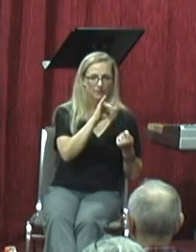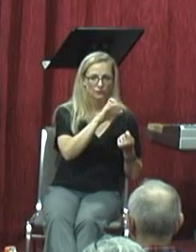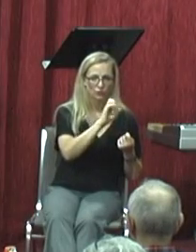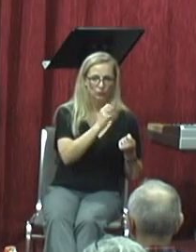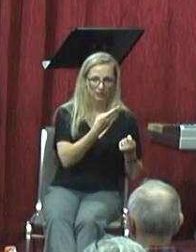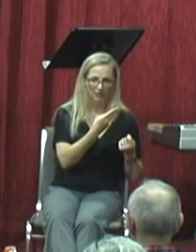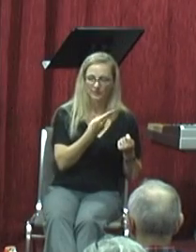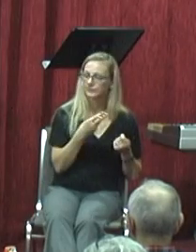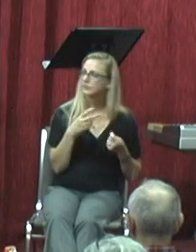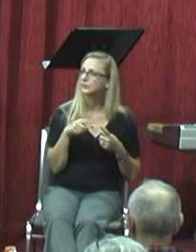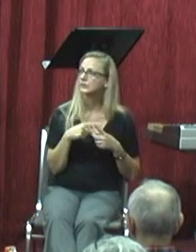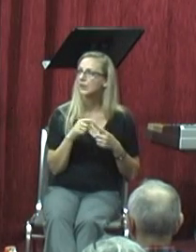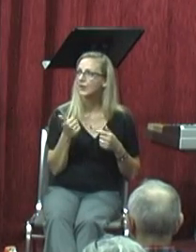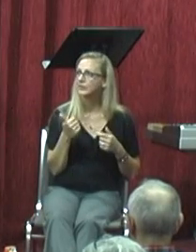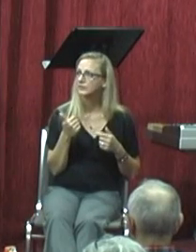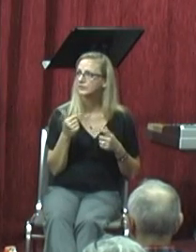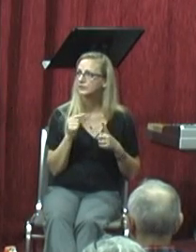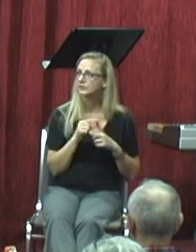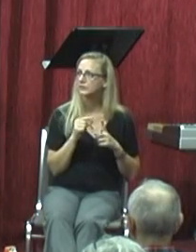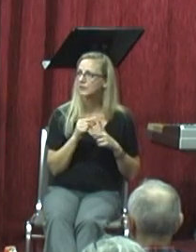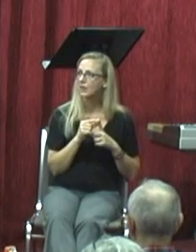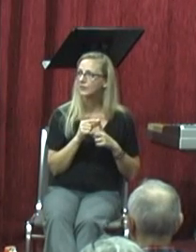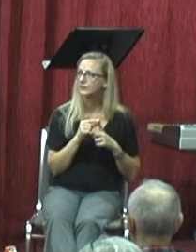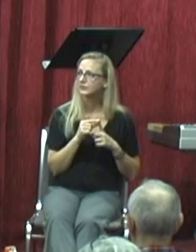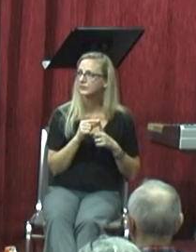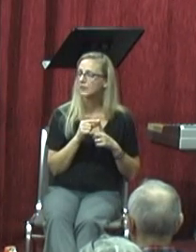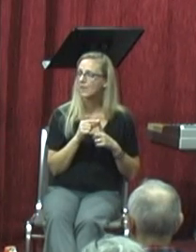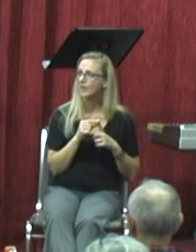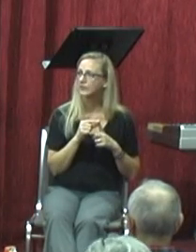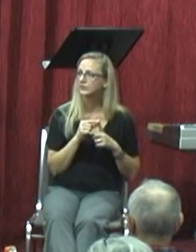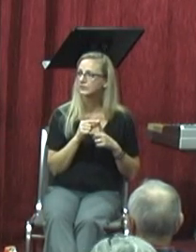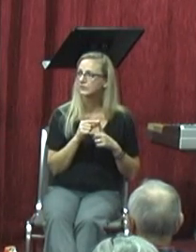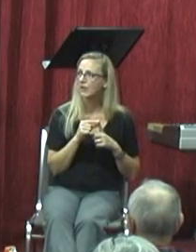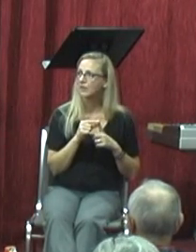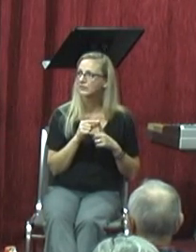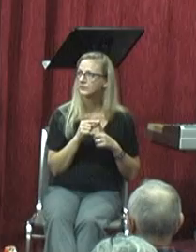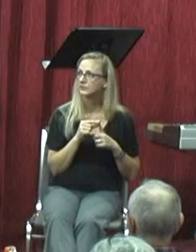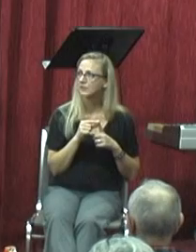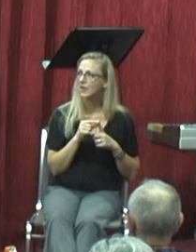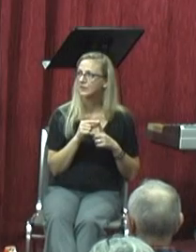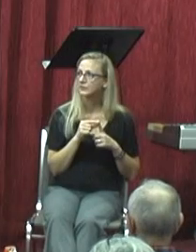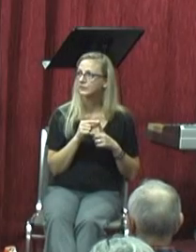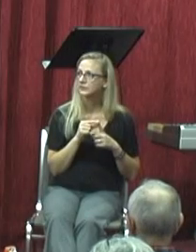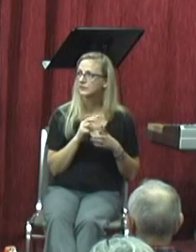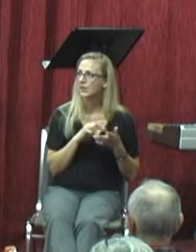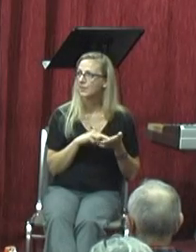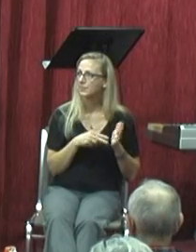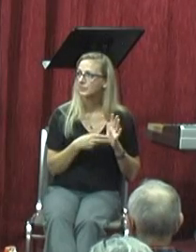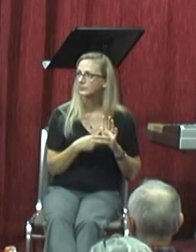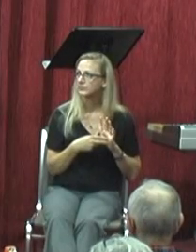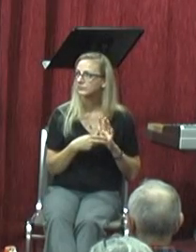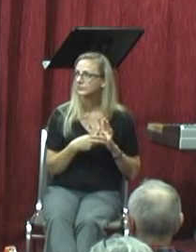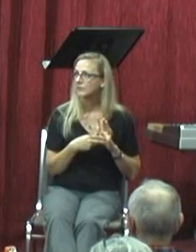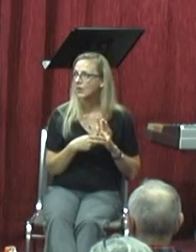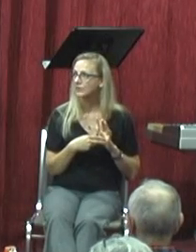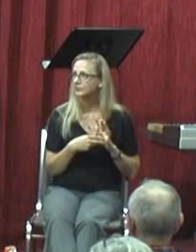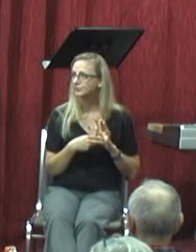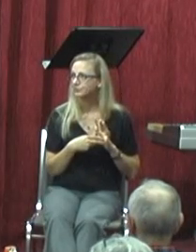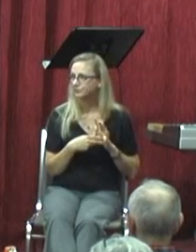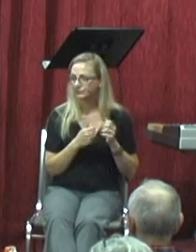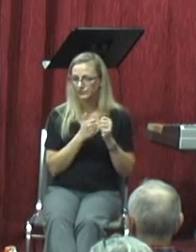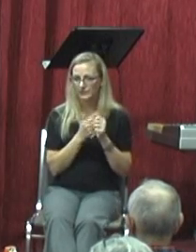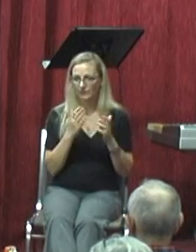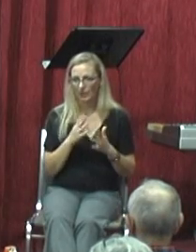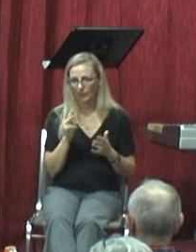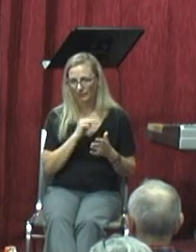is that same root word, Meshach. It has the KH sound. It means messianic, meaning a follower